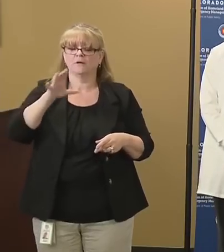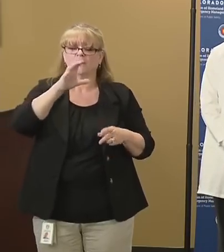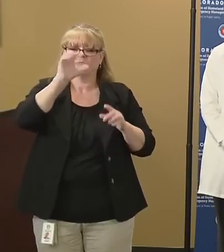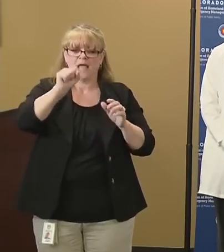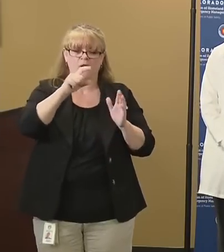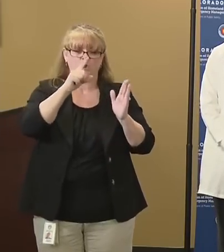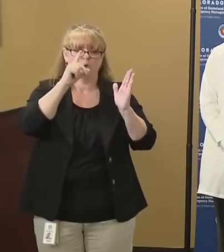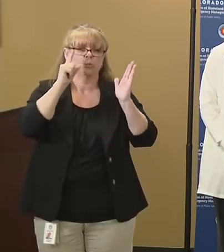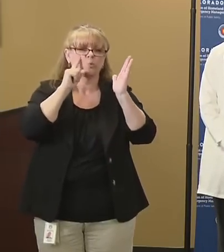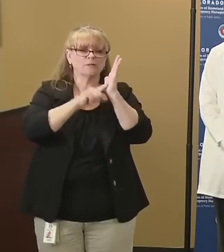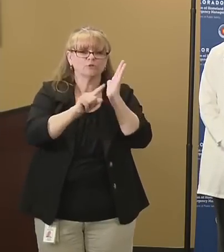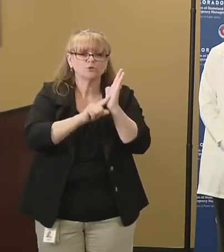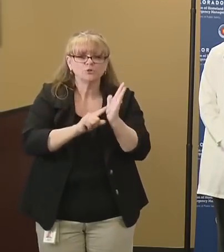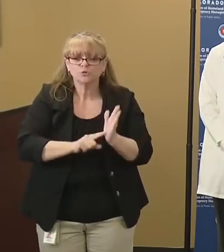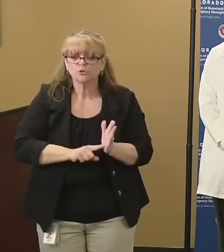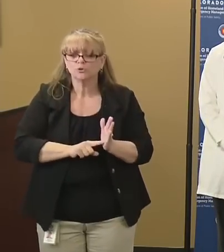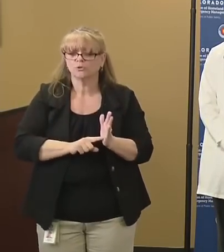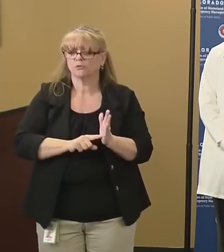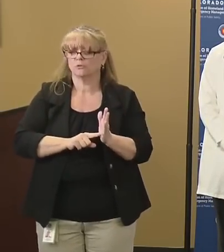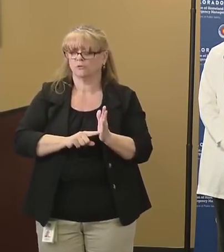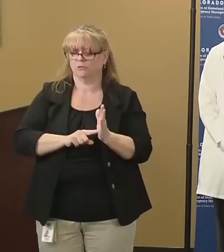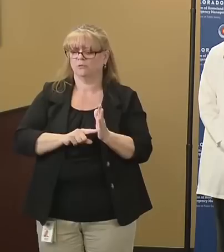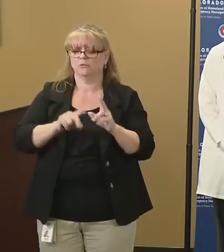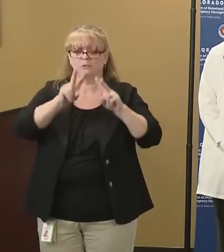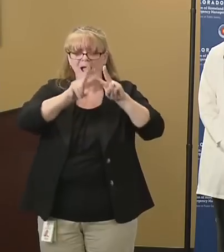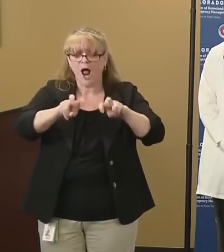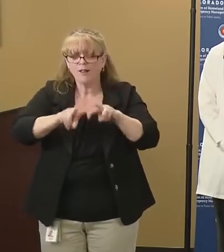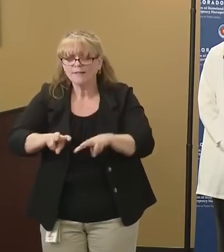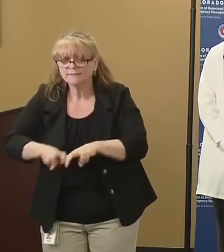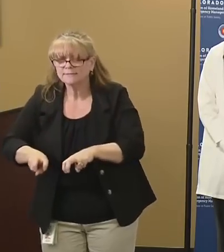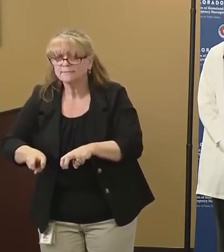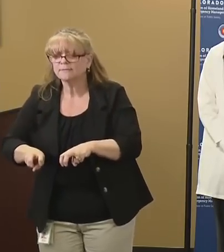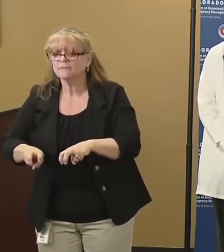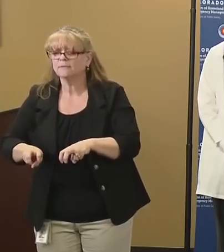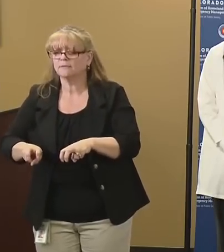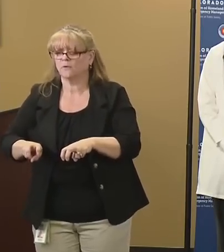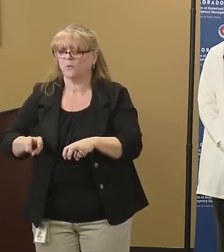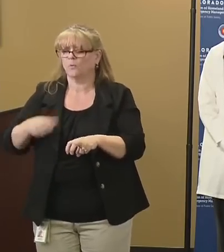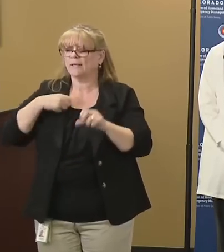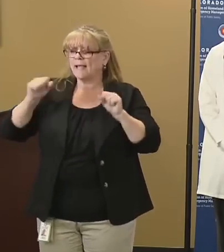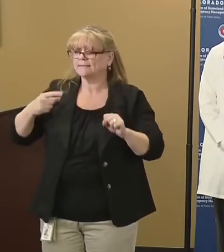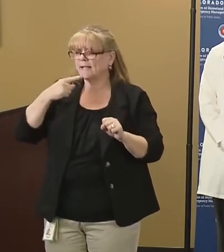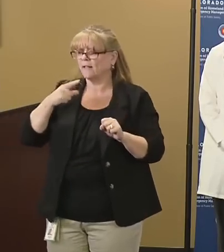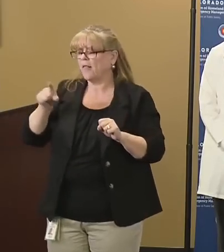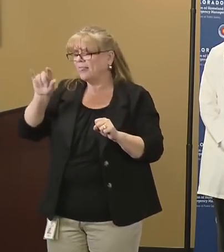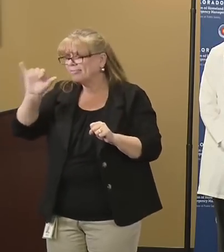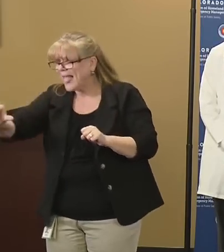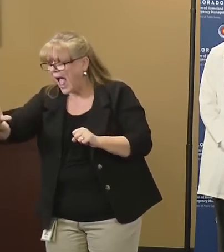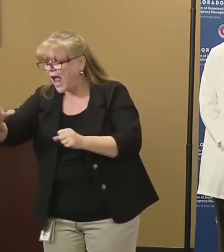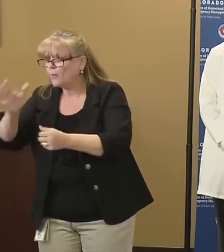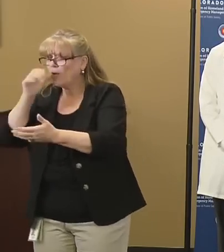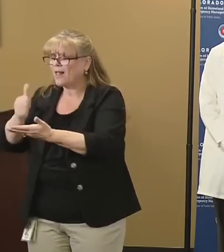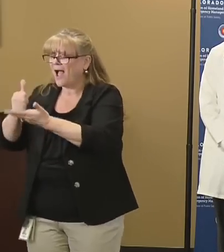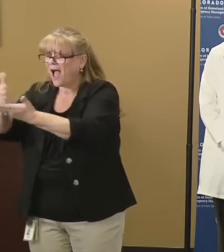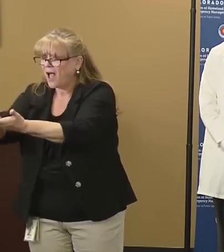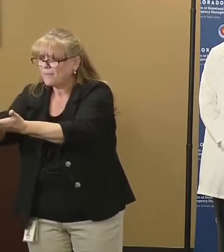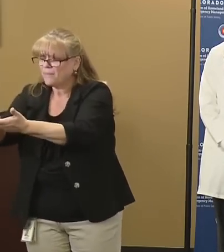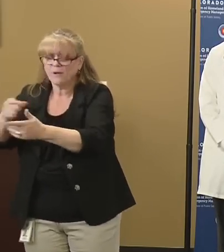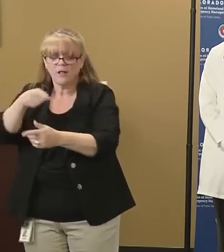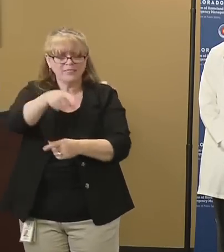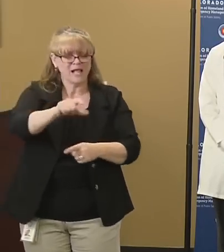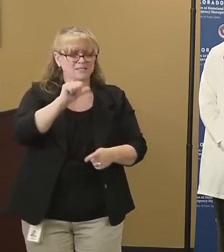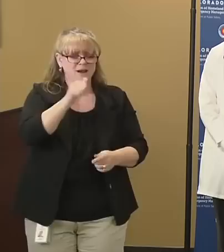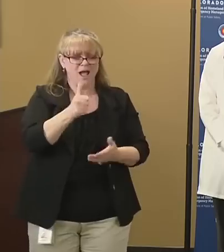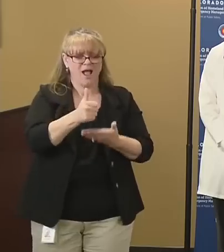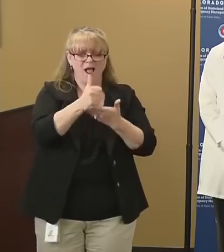going to be, 9 dead ends for everything that's promising. And some of those dead ends might be counterproductive in